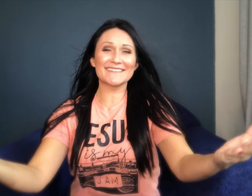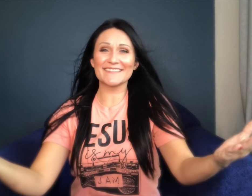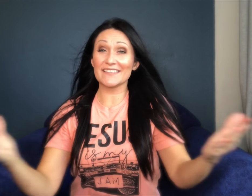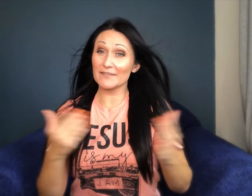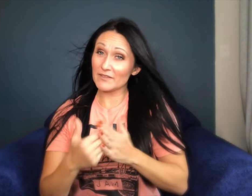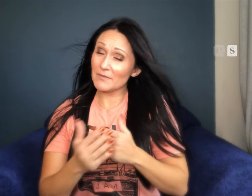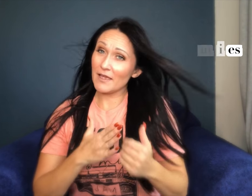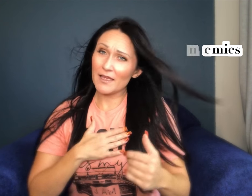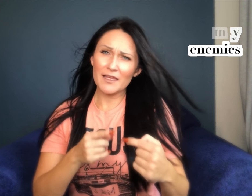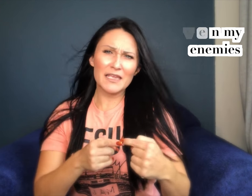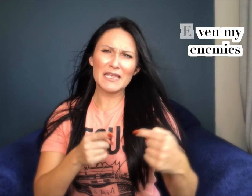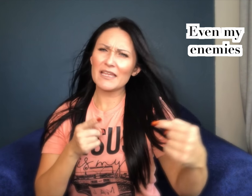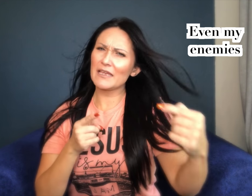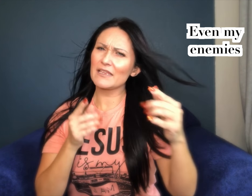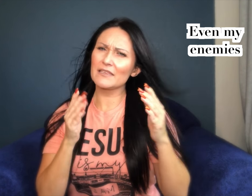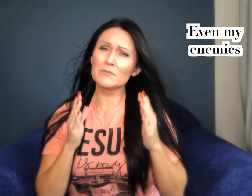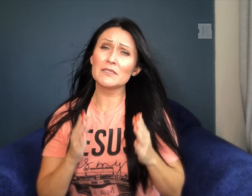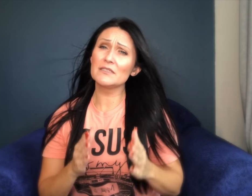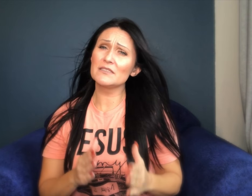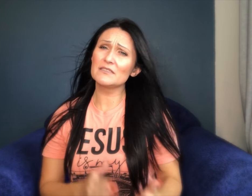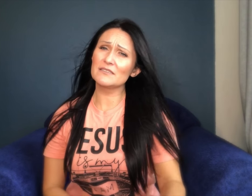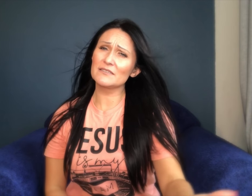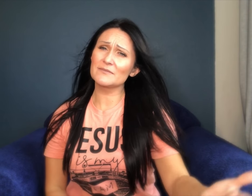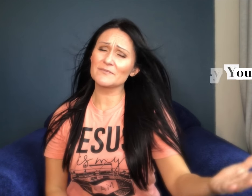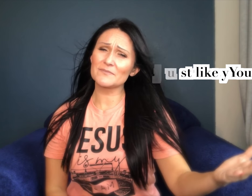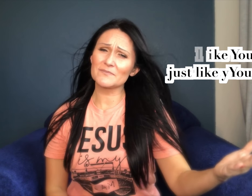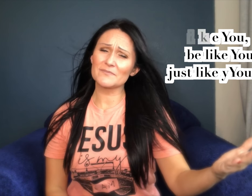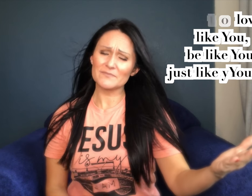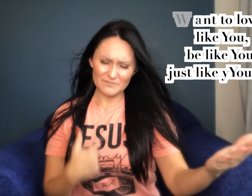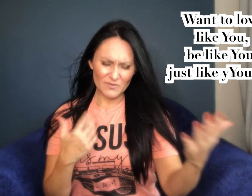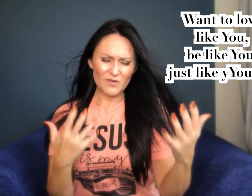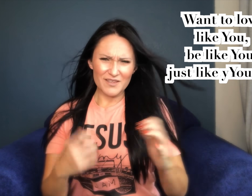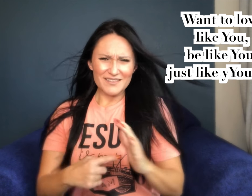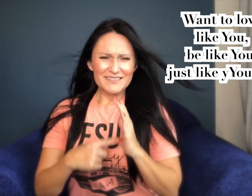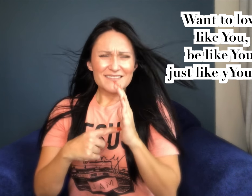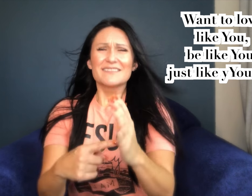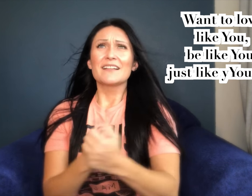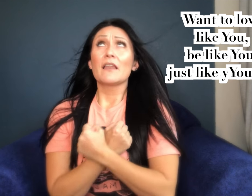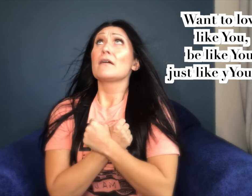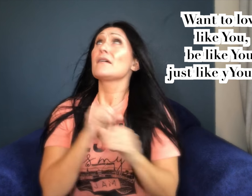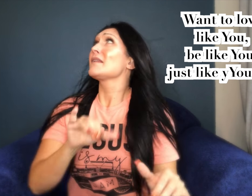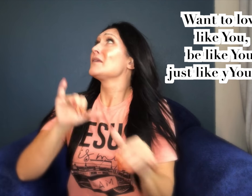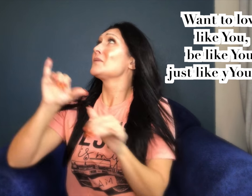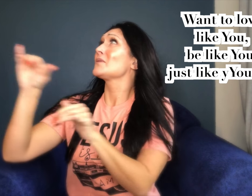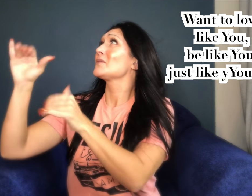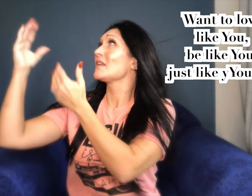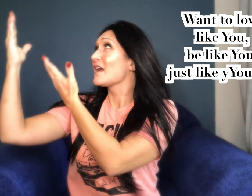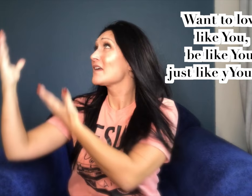everybody, even my enemies. Want to love like you, be like